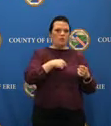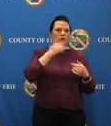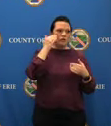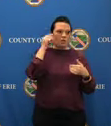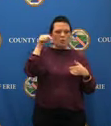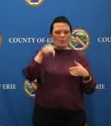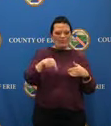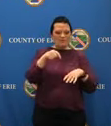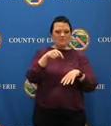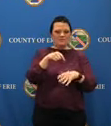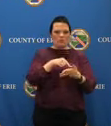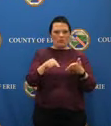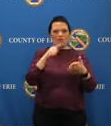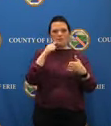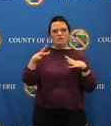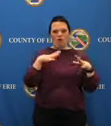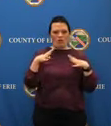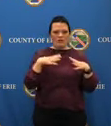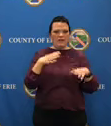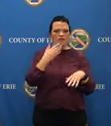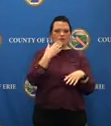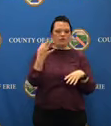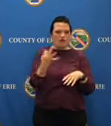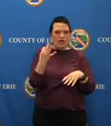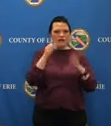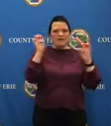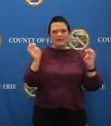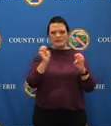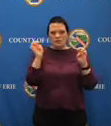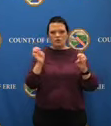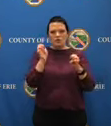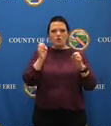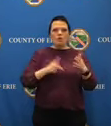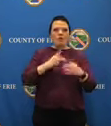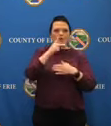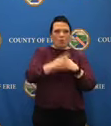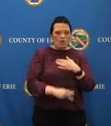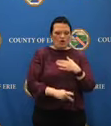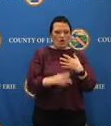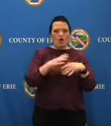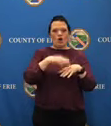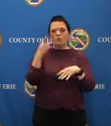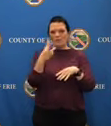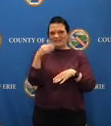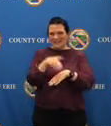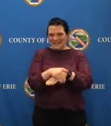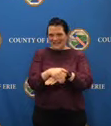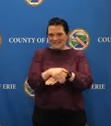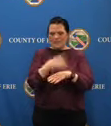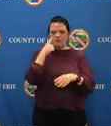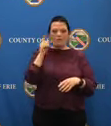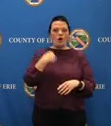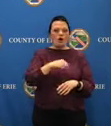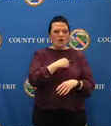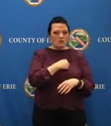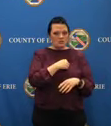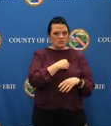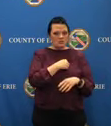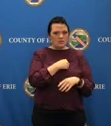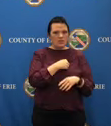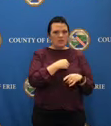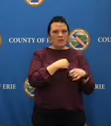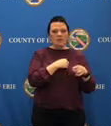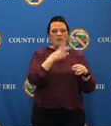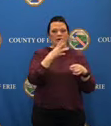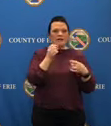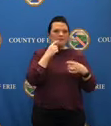of holiday. There's Good Friday, there's Easter, there's Passover on Wednesday night for us, and